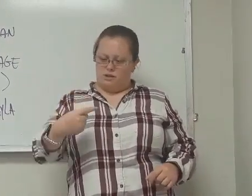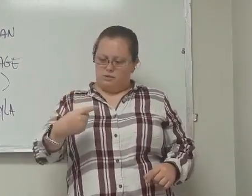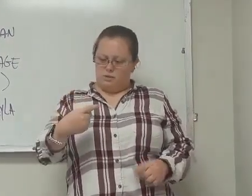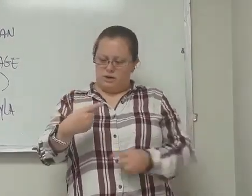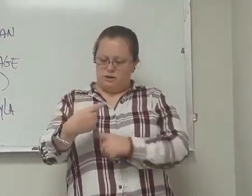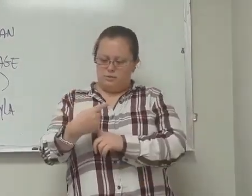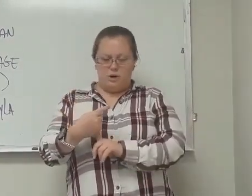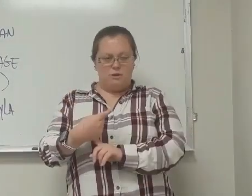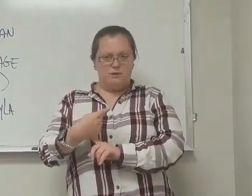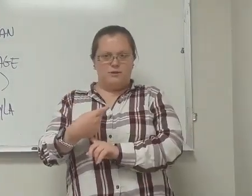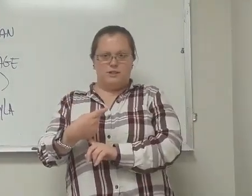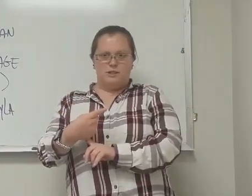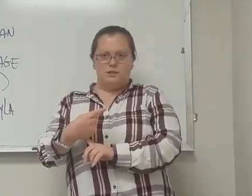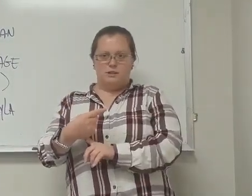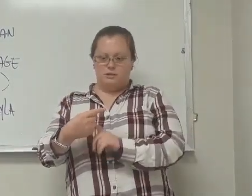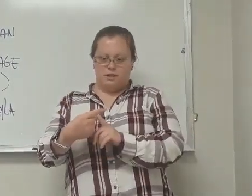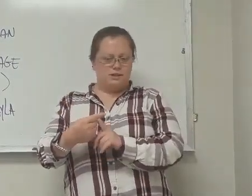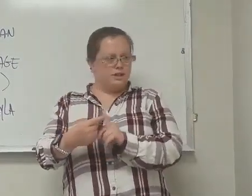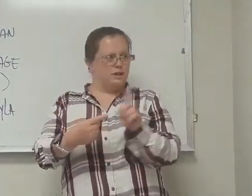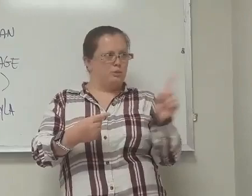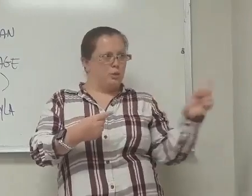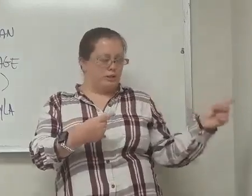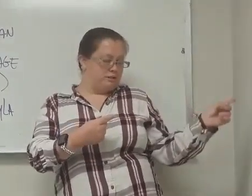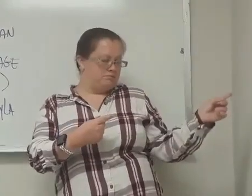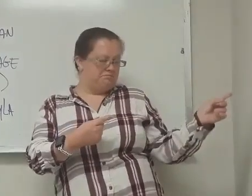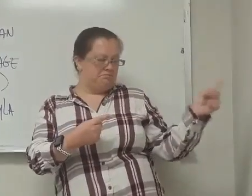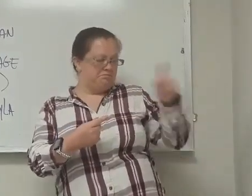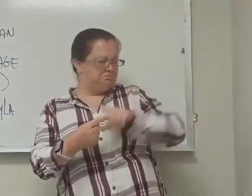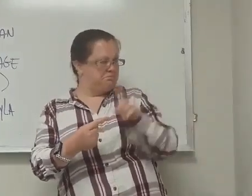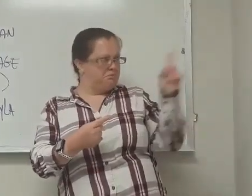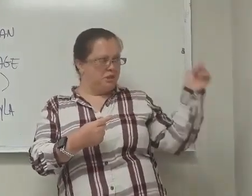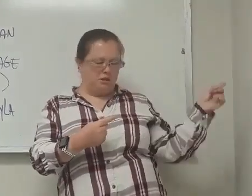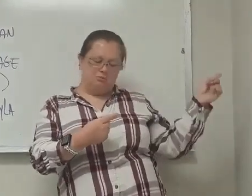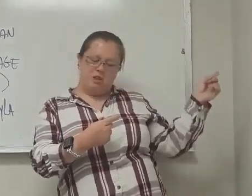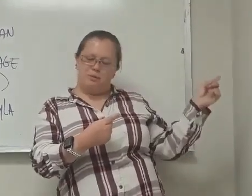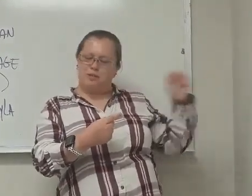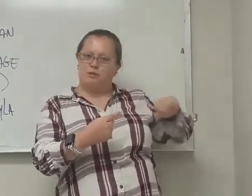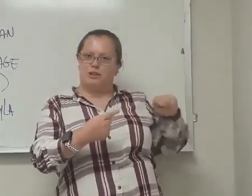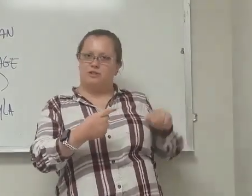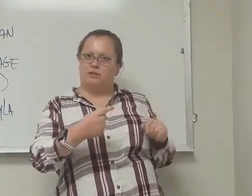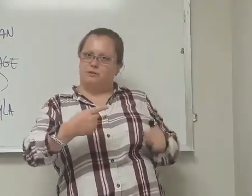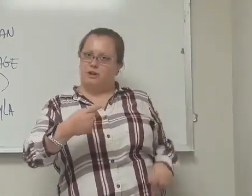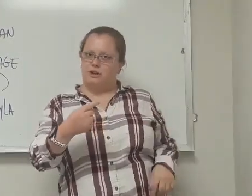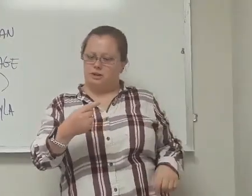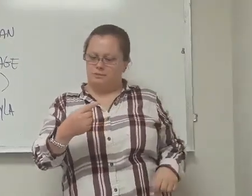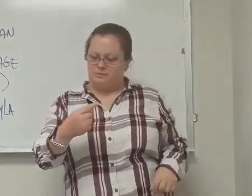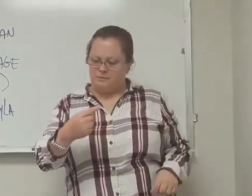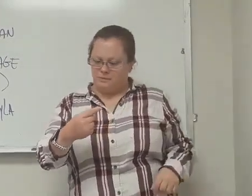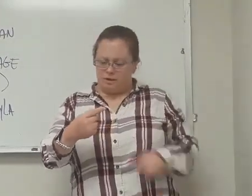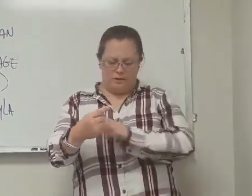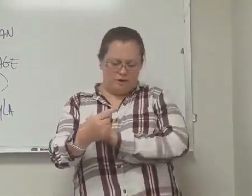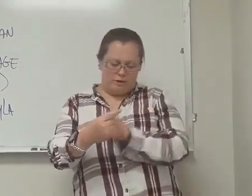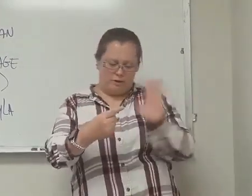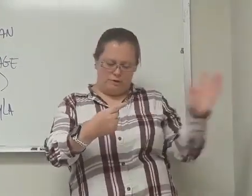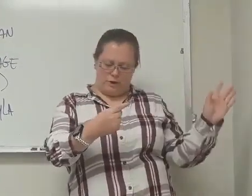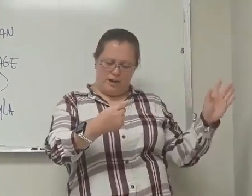where your palm is facing you, and it's like you're pointing the opposite direction of your finger, or of your